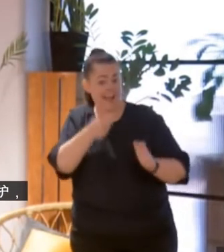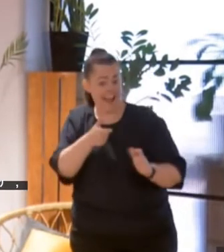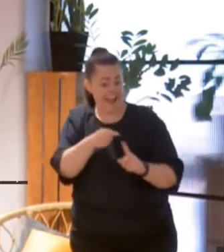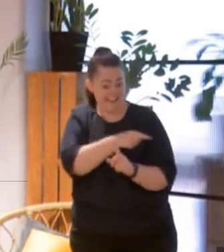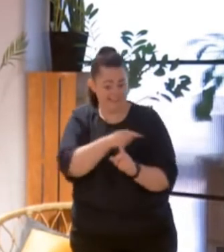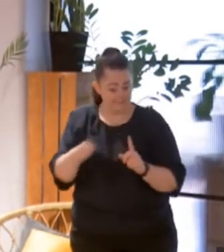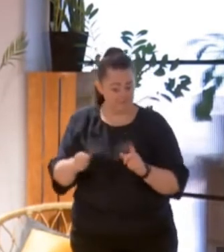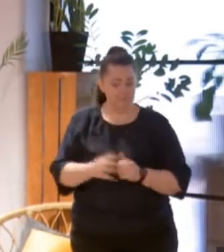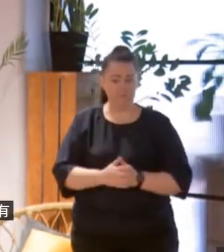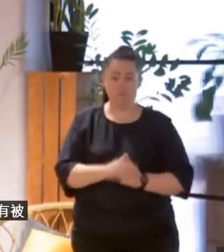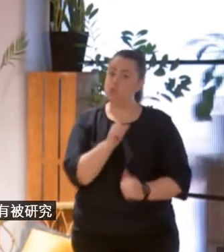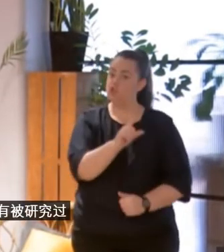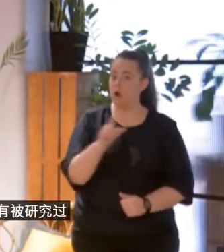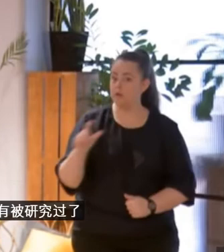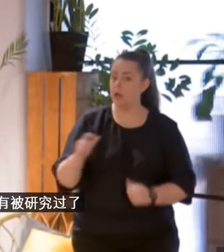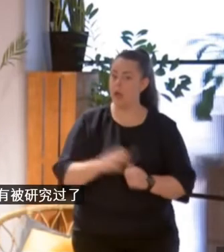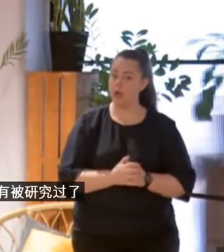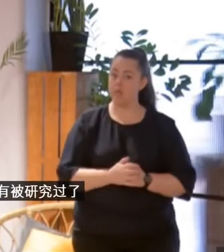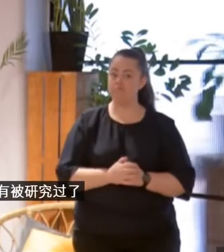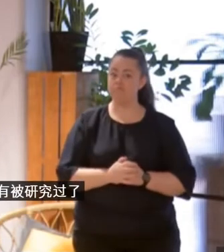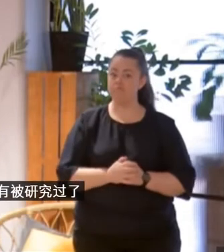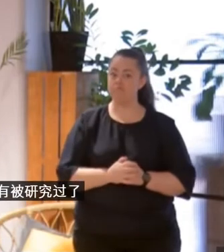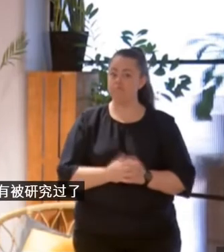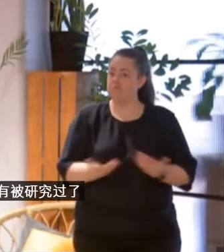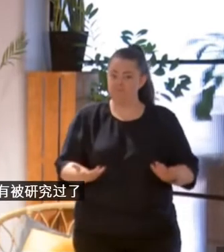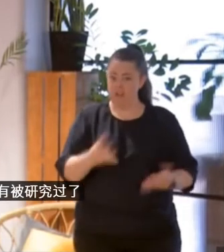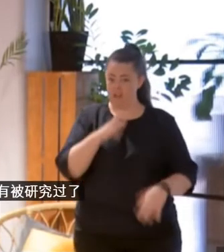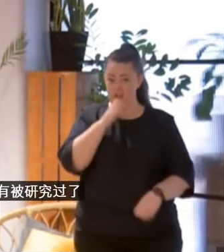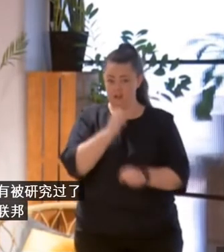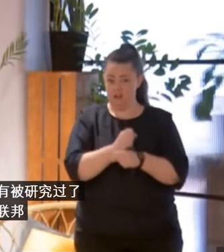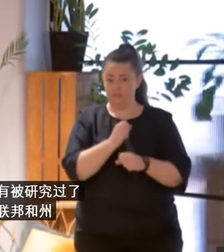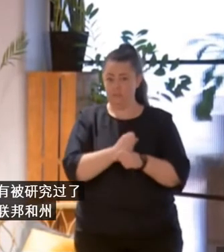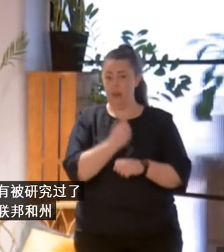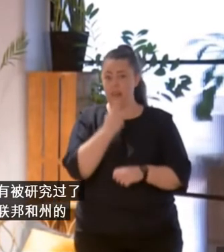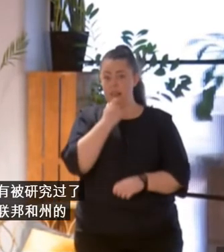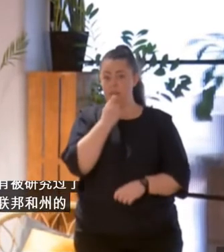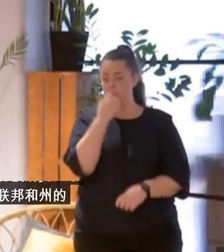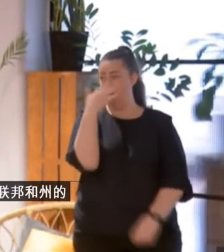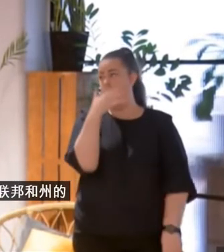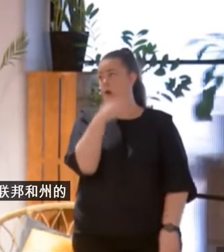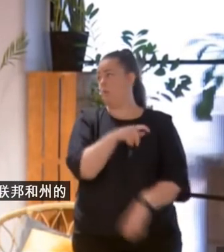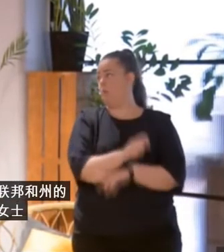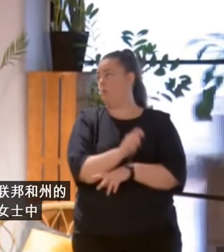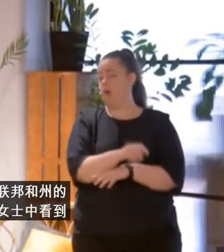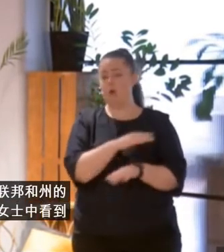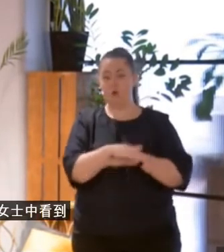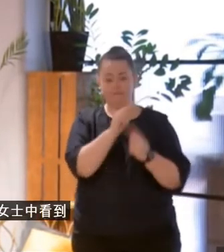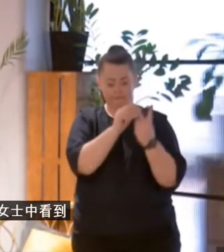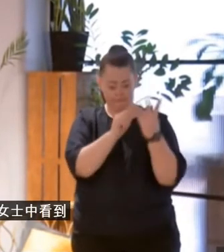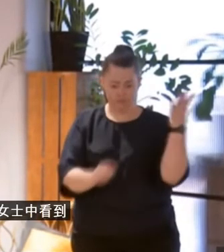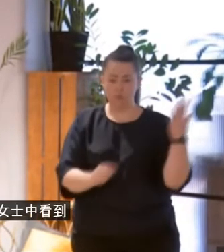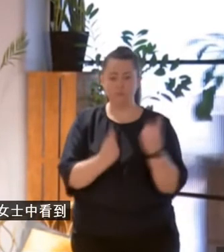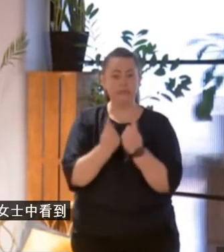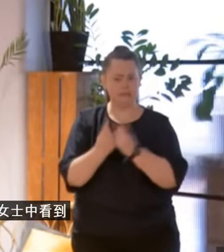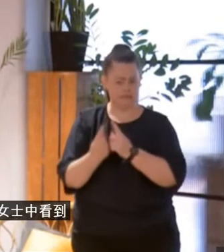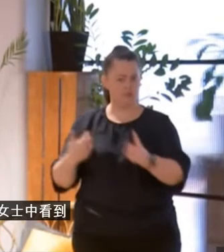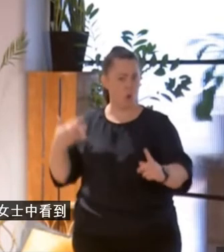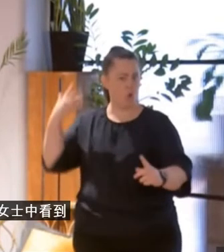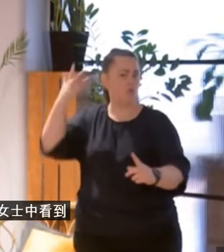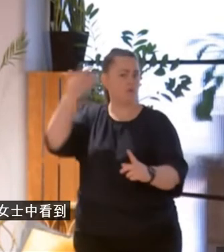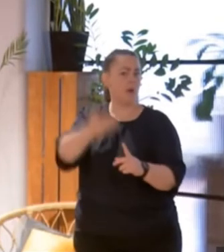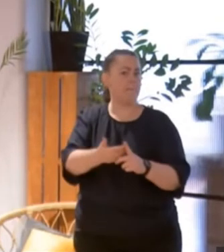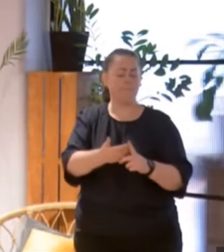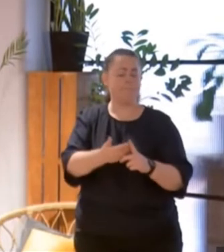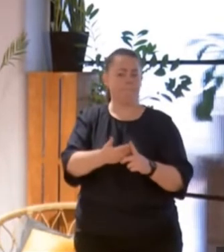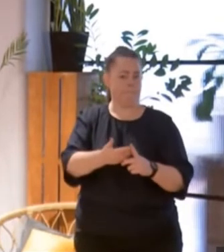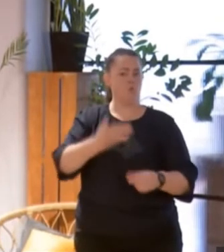that have not been looked at for a substantial period of time. And in fact, what we have seen with different levels and layers of responsibility from a federal